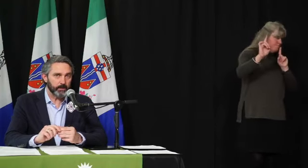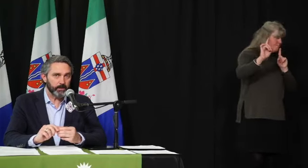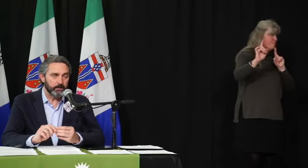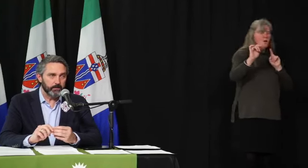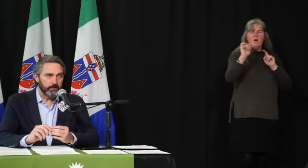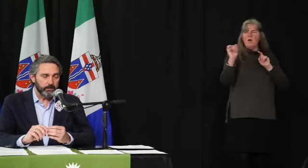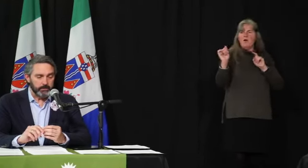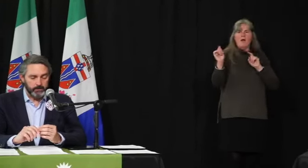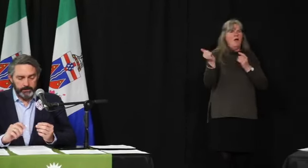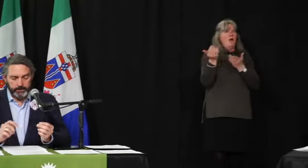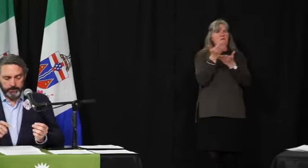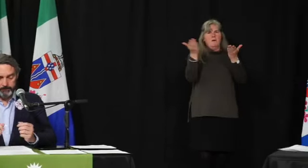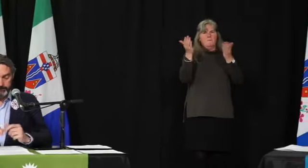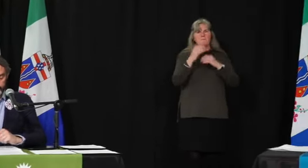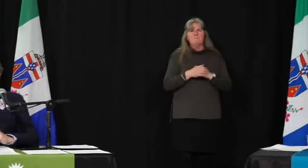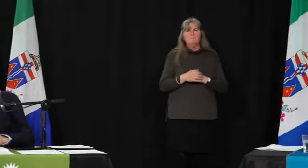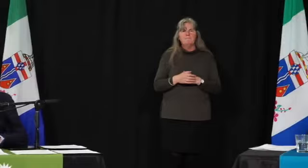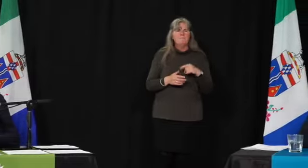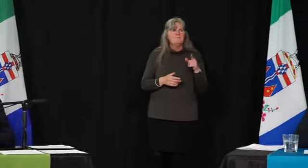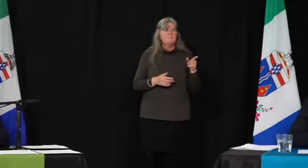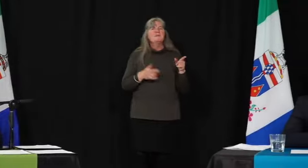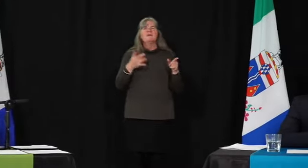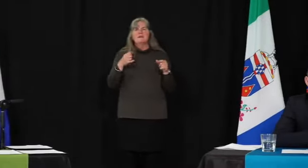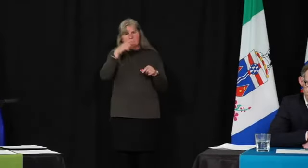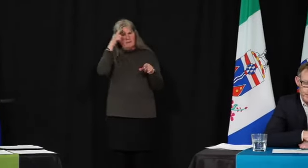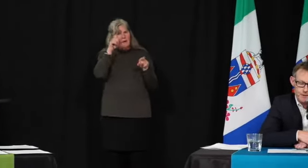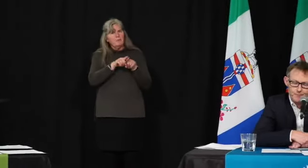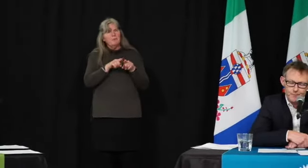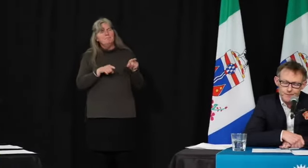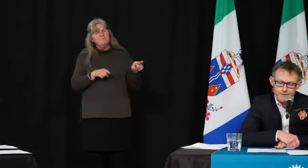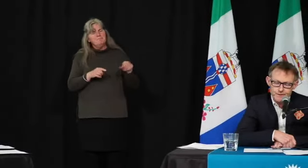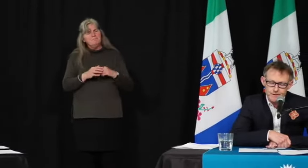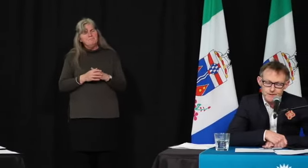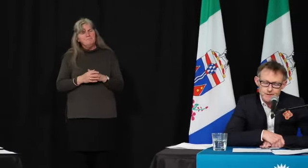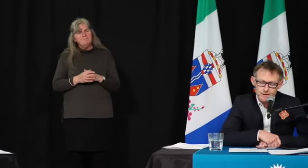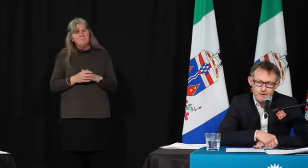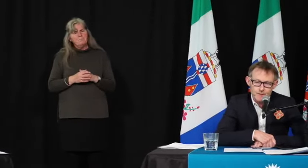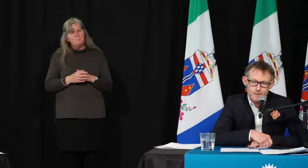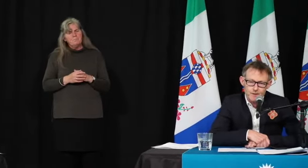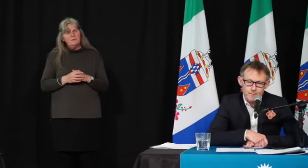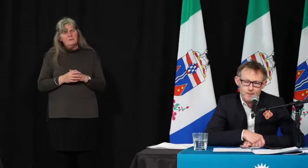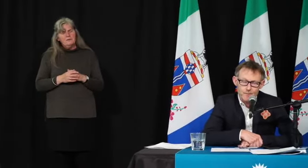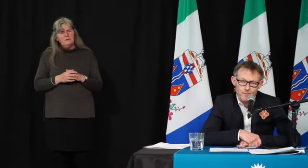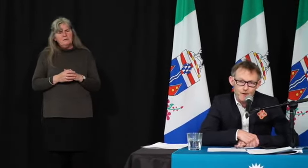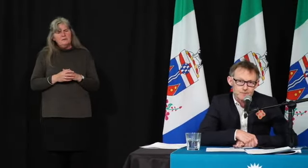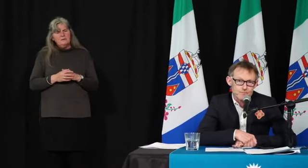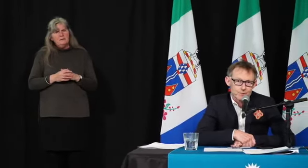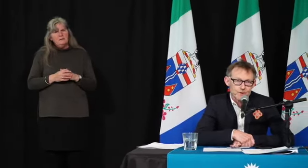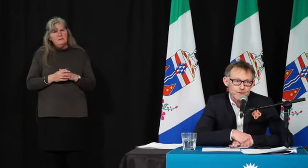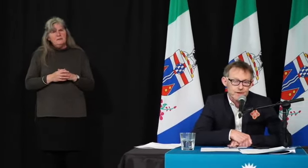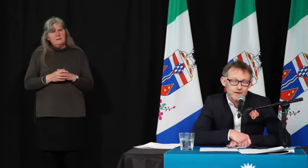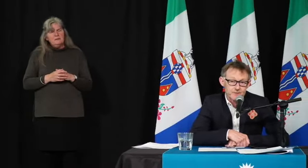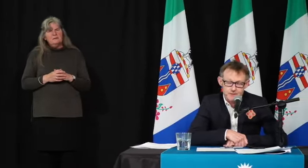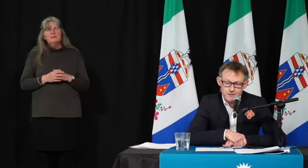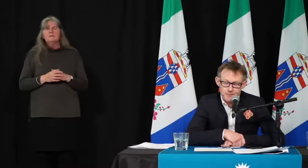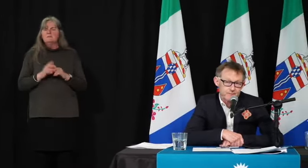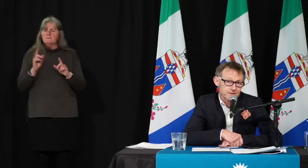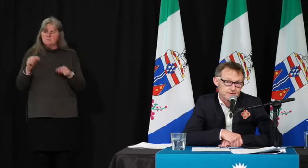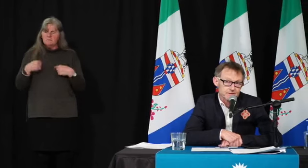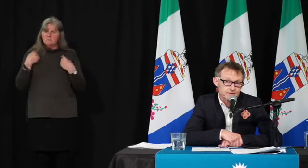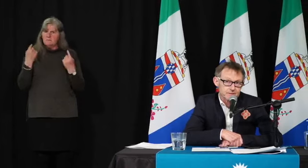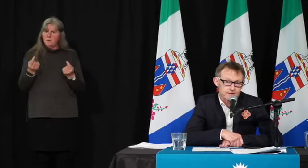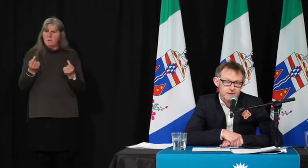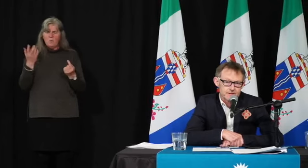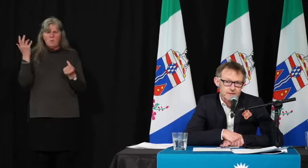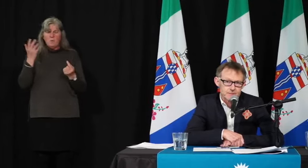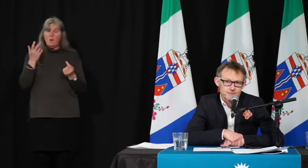Yeah, I have to say, I agree, and I agree with the amount of work that has been done by